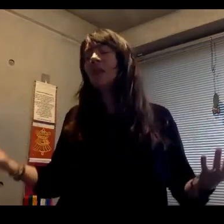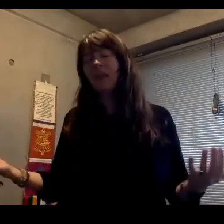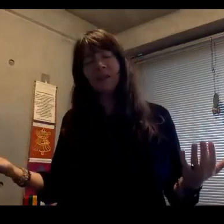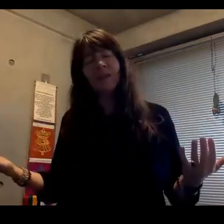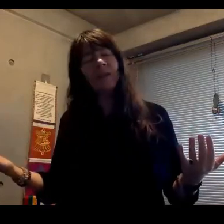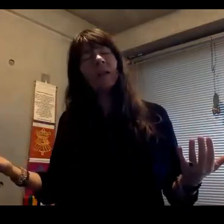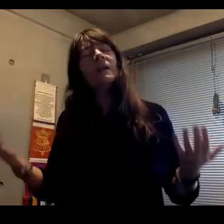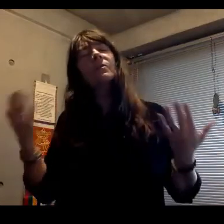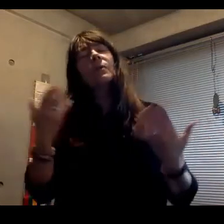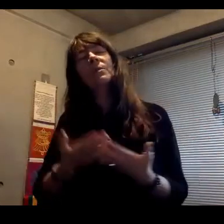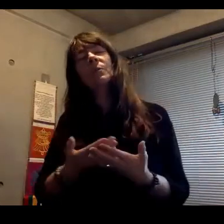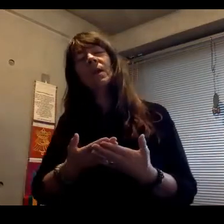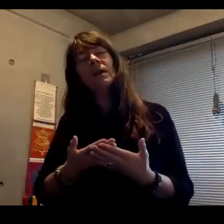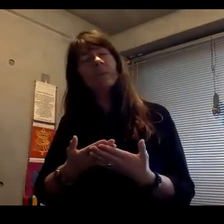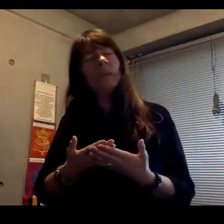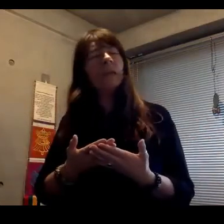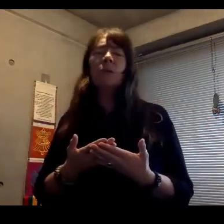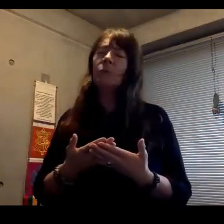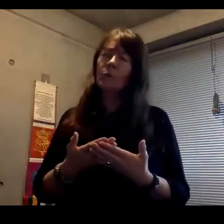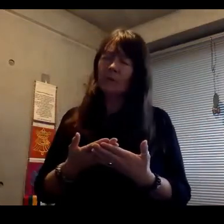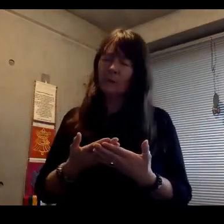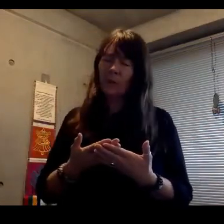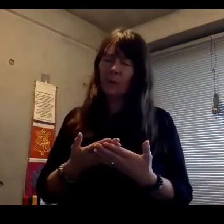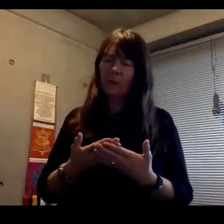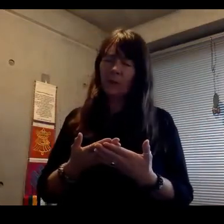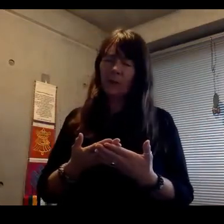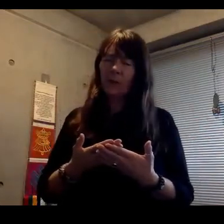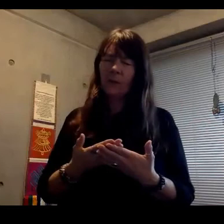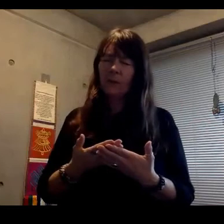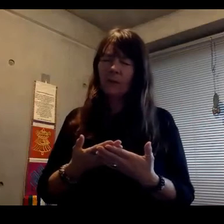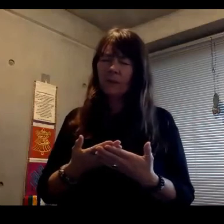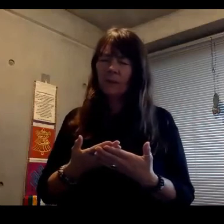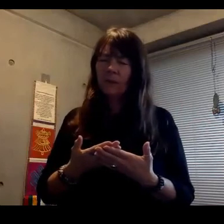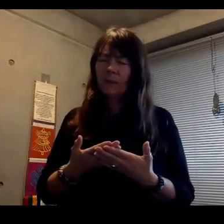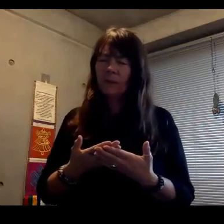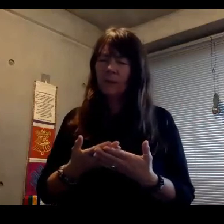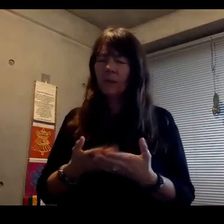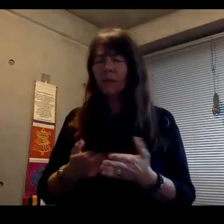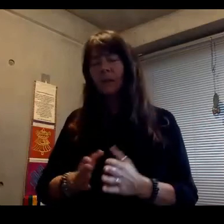many things. So this will not be the route for you.